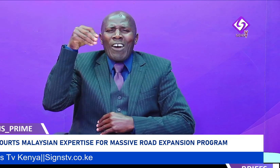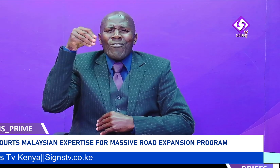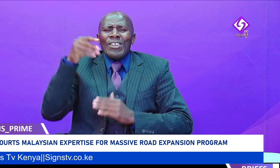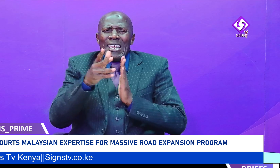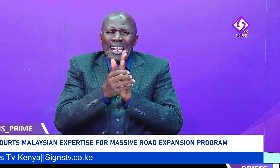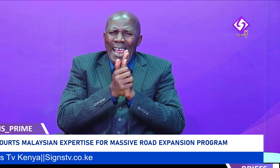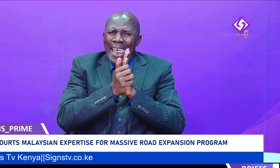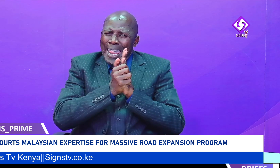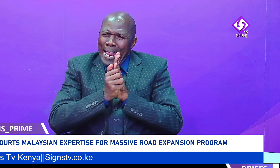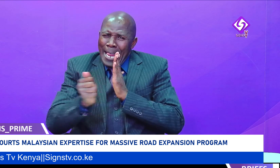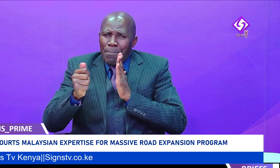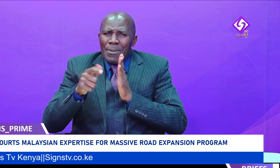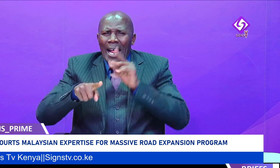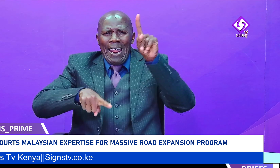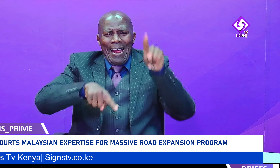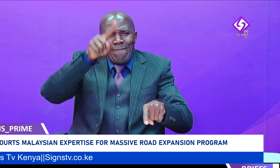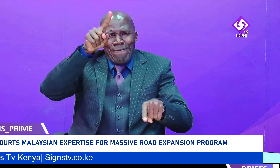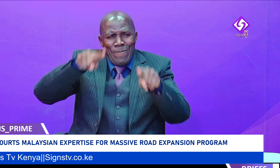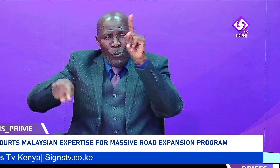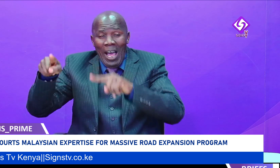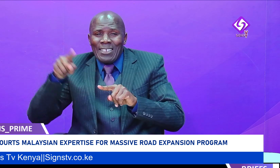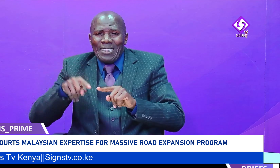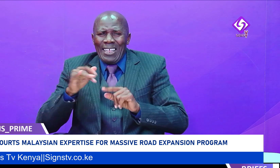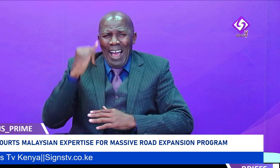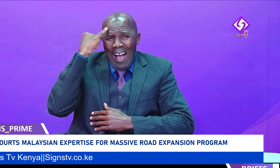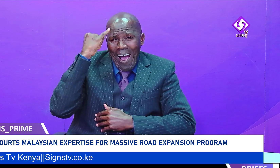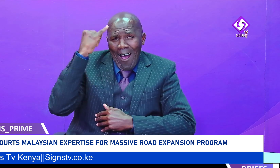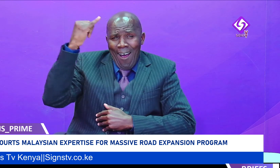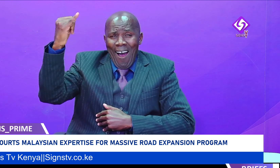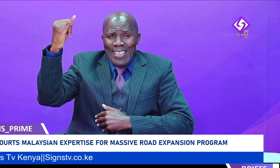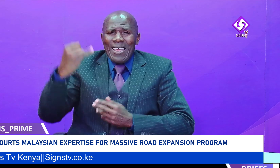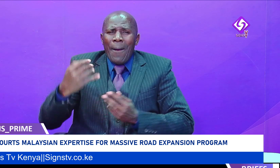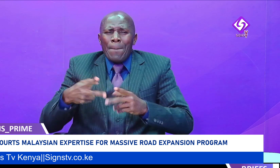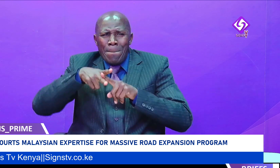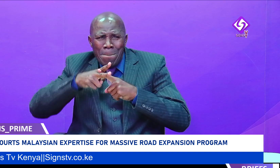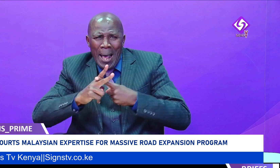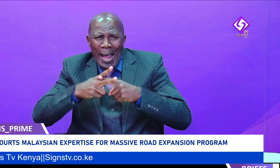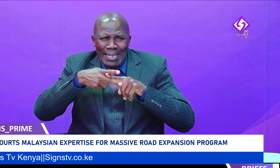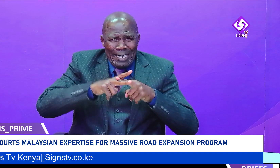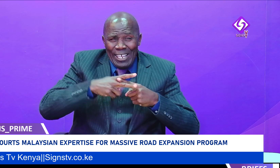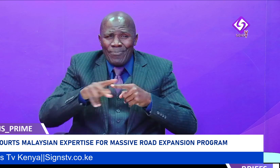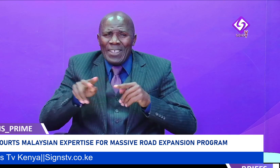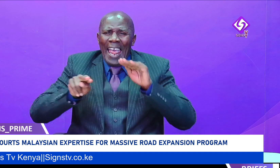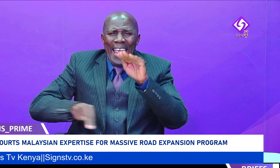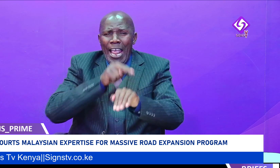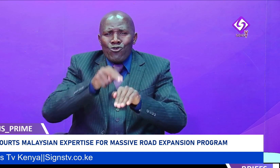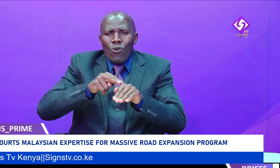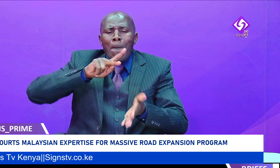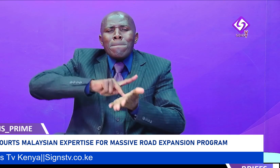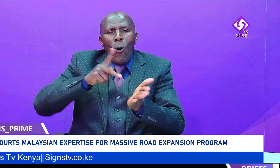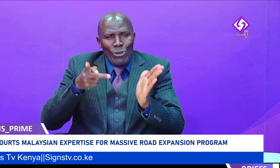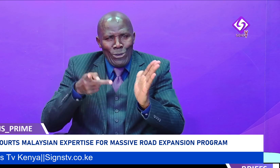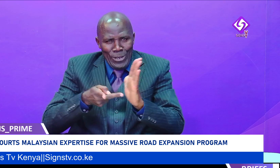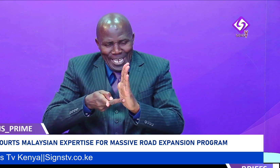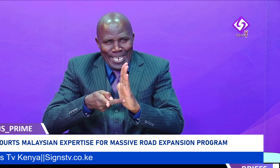globally recognized expertise in the sector is an ideal fit for the national